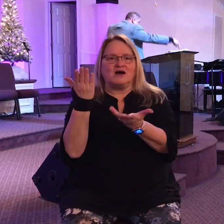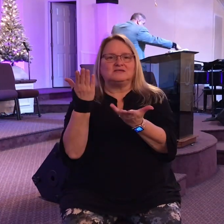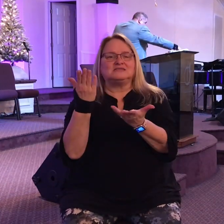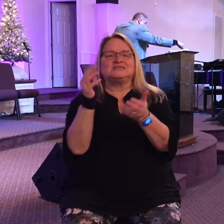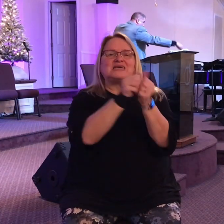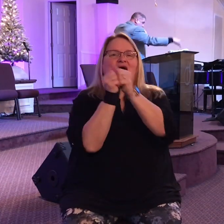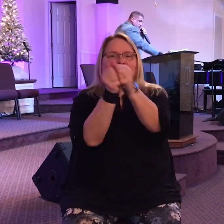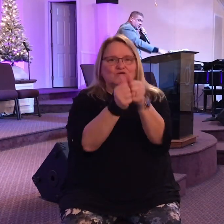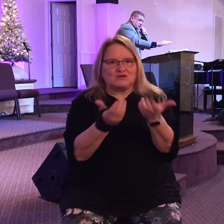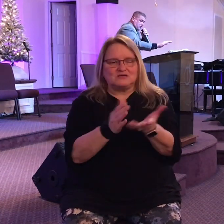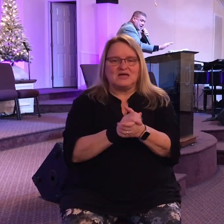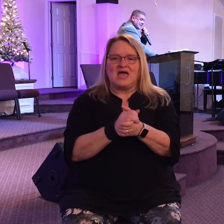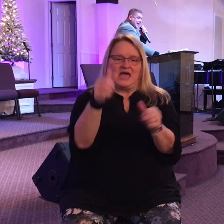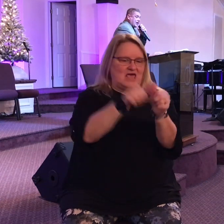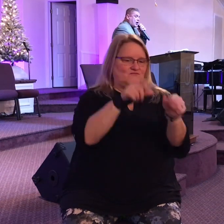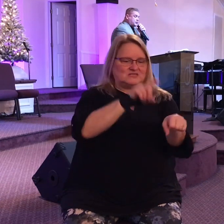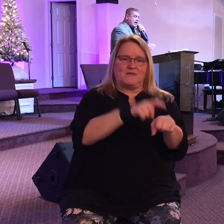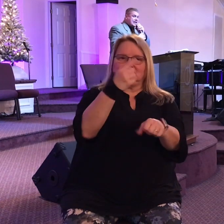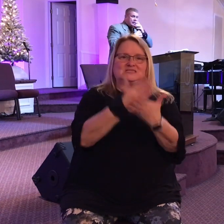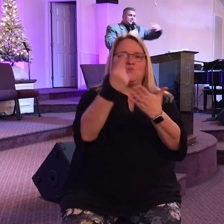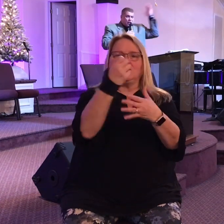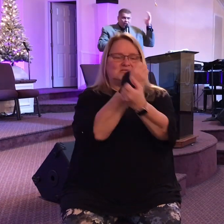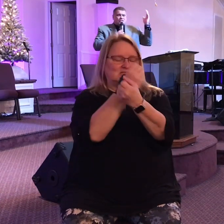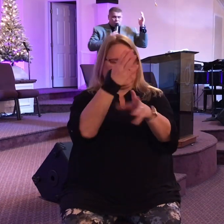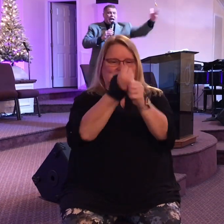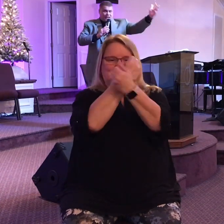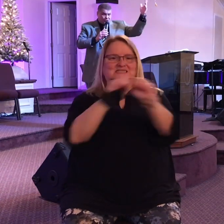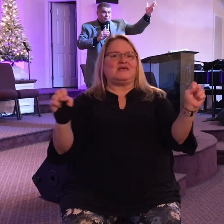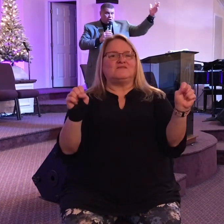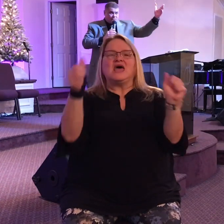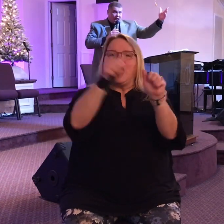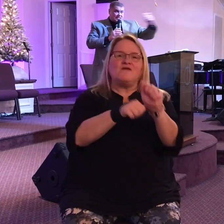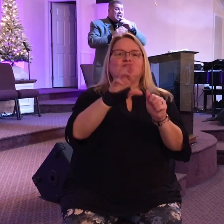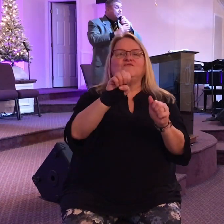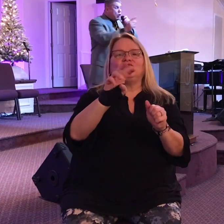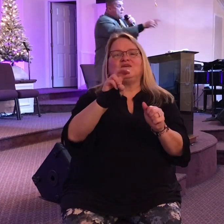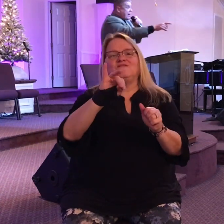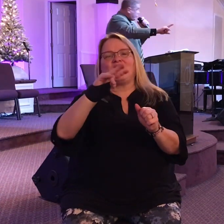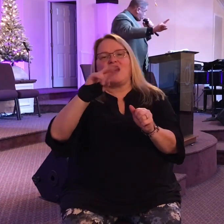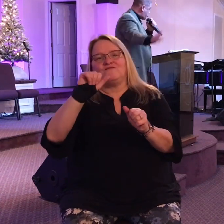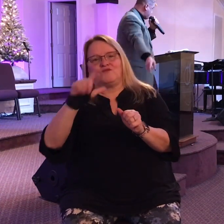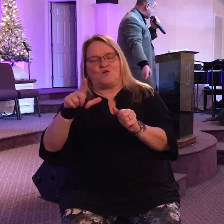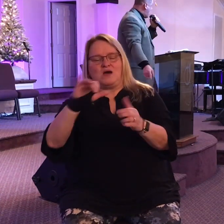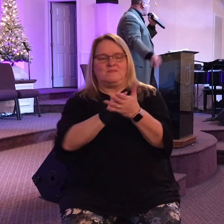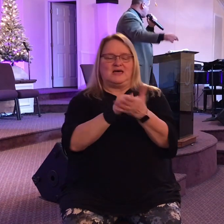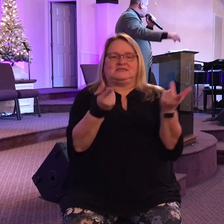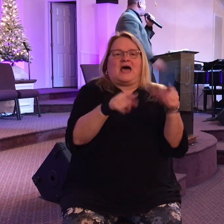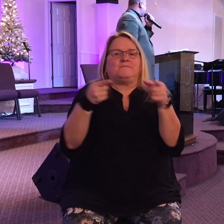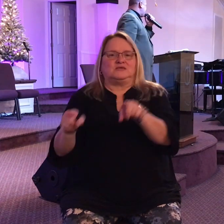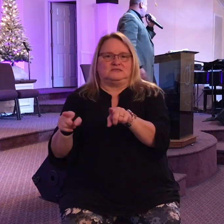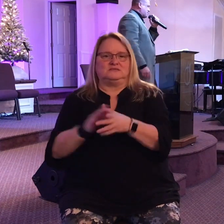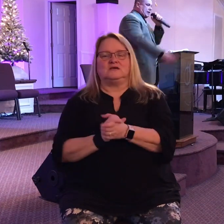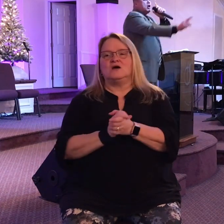forward and gives their heart to Jesus Christ in an altar like this, that's writing the book of Acts. If your marriage used to be broke